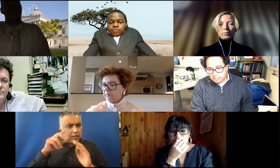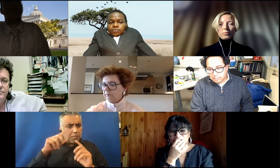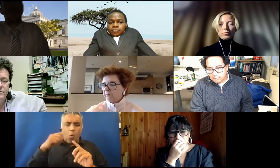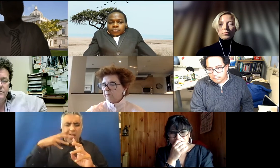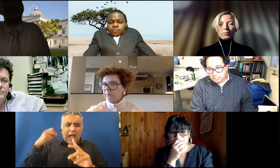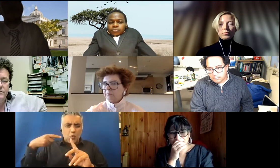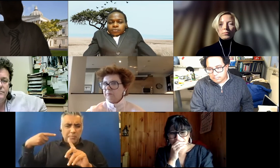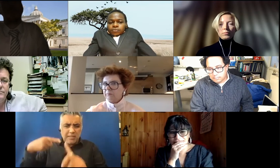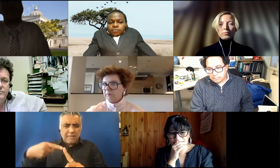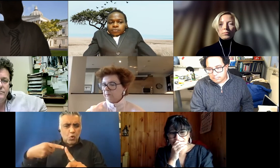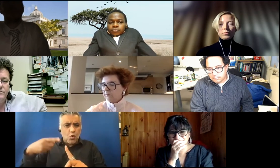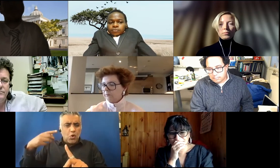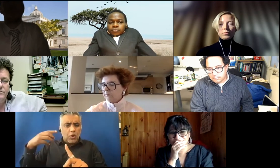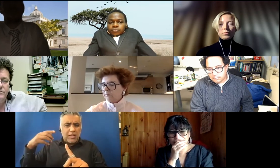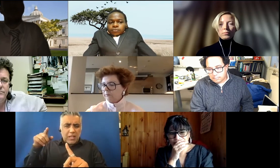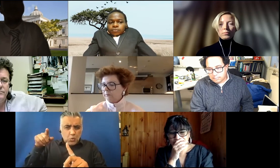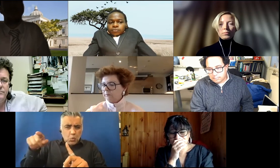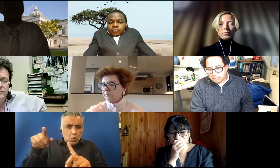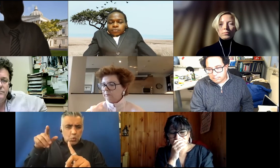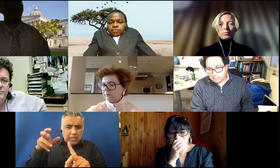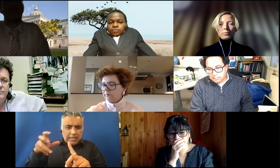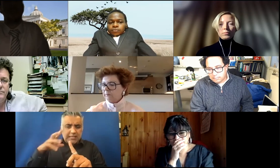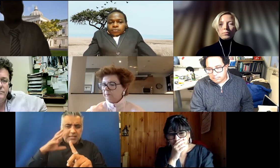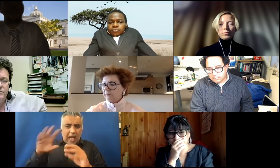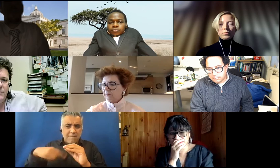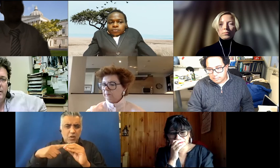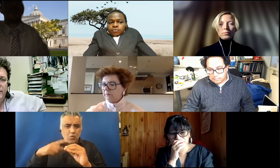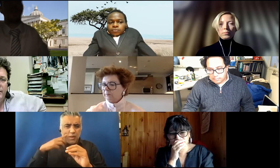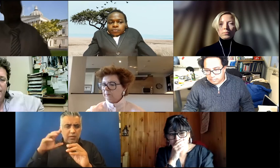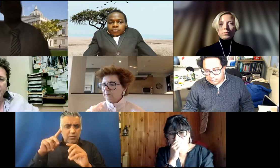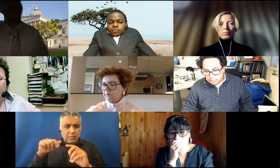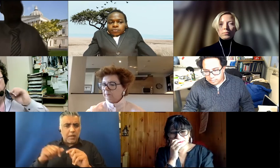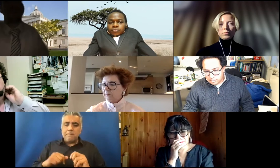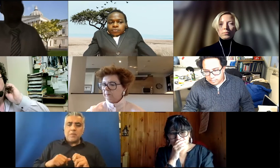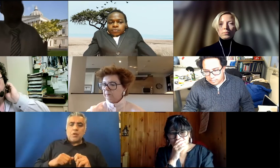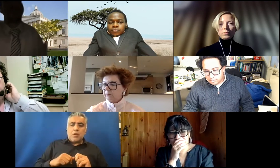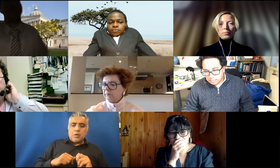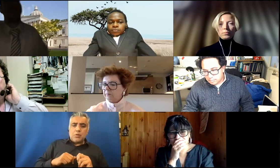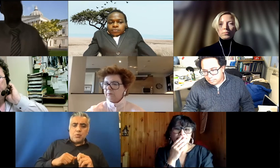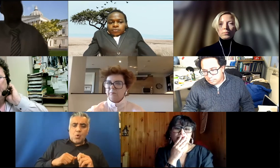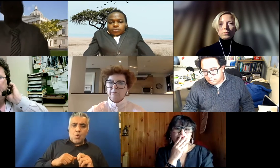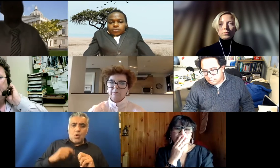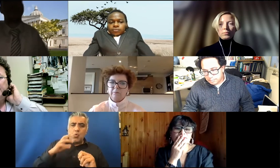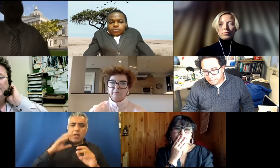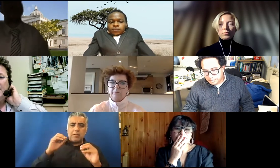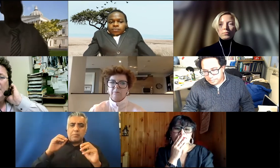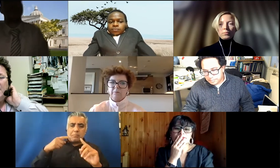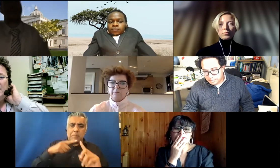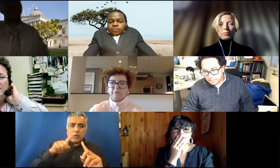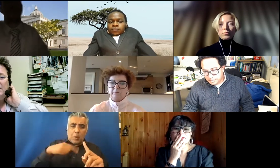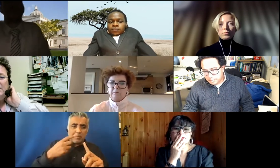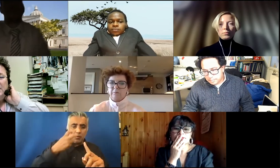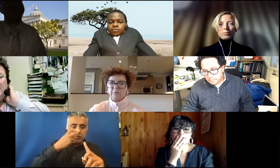specific to potentially the blind community? No, I don't think it's specific for the blind community.